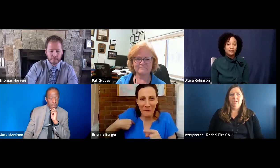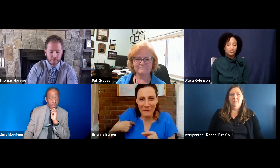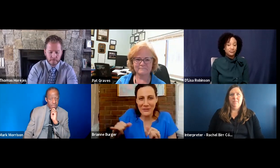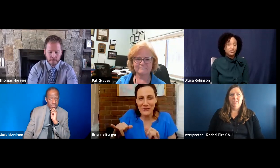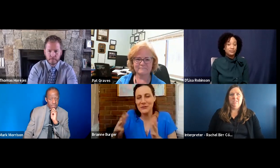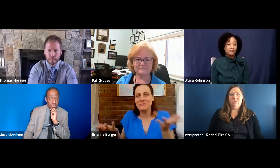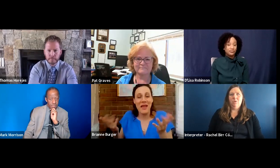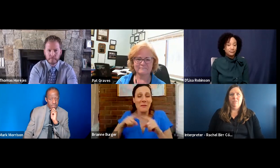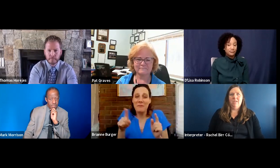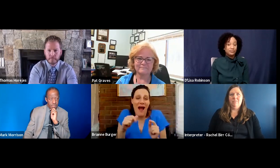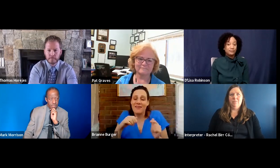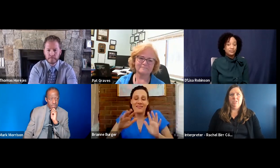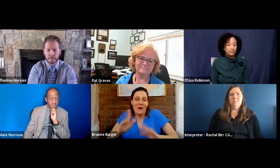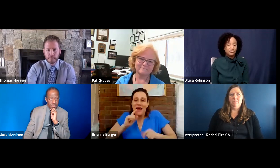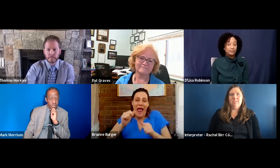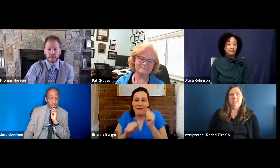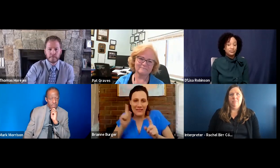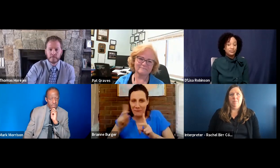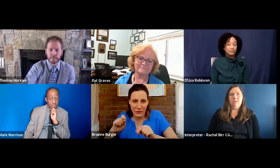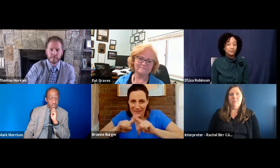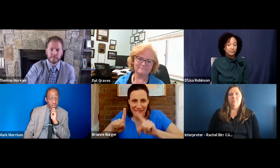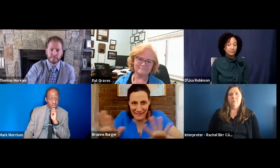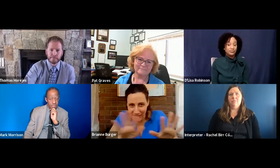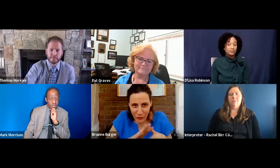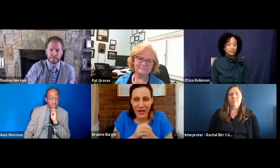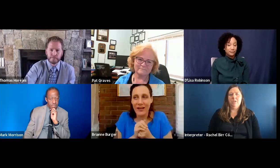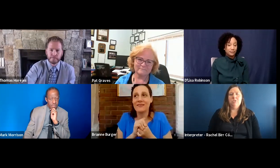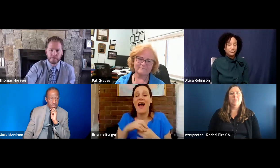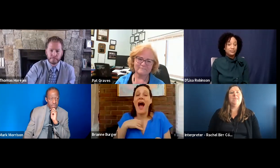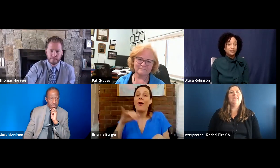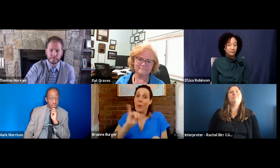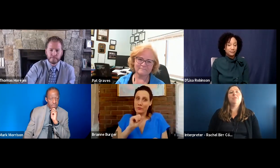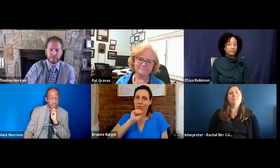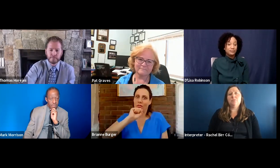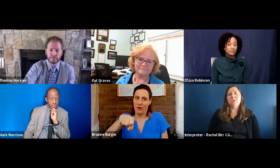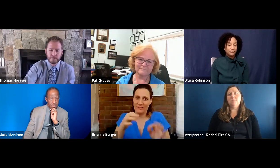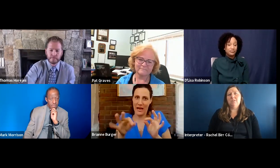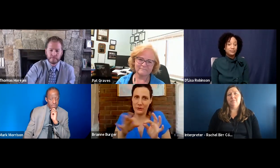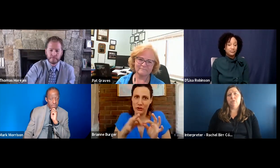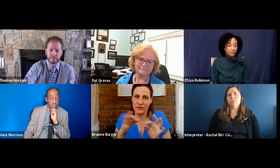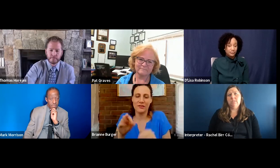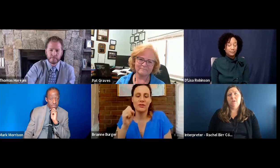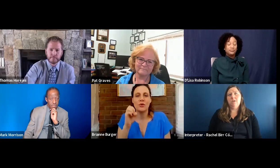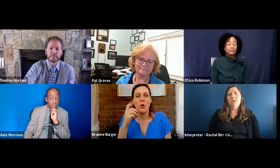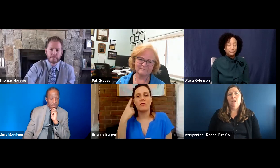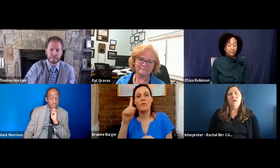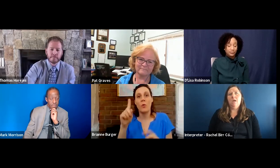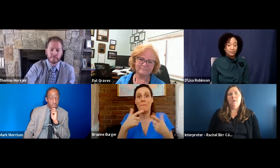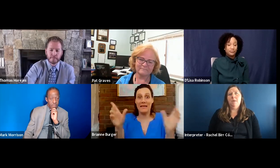room to know all of that information about myself and my medical information. But again, every individual is going to make a different choice